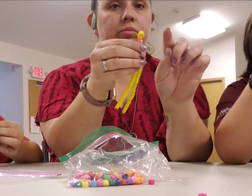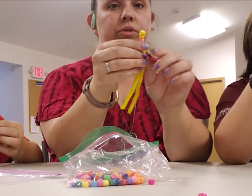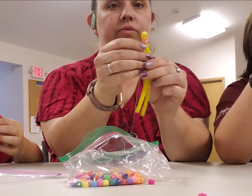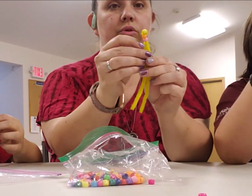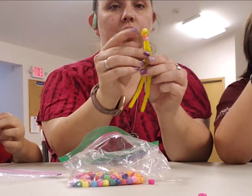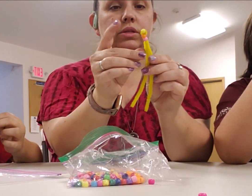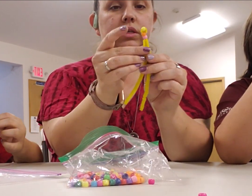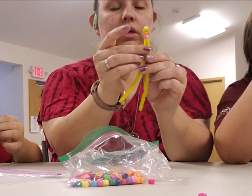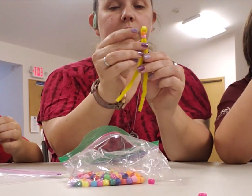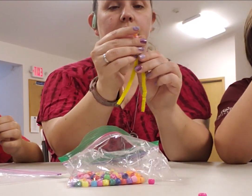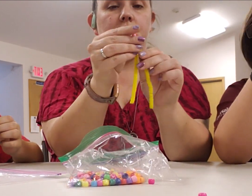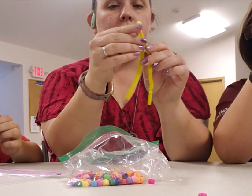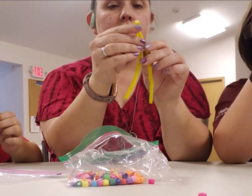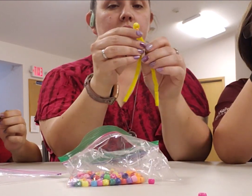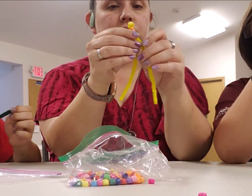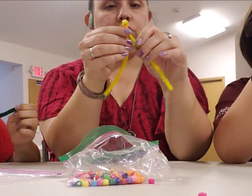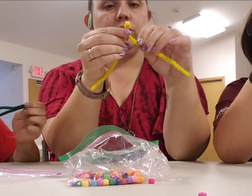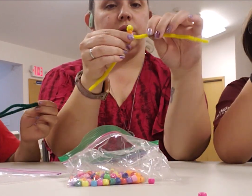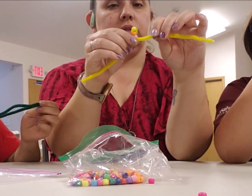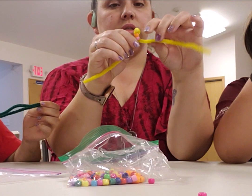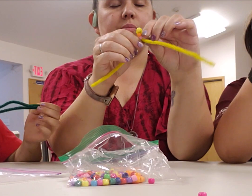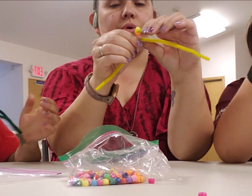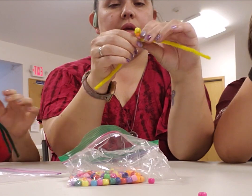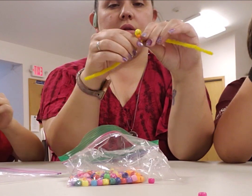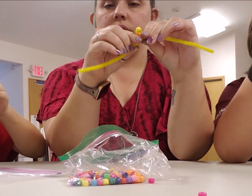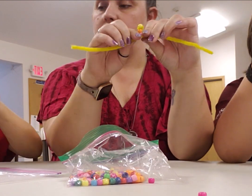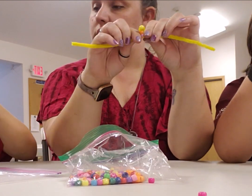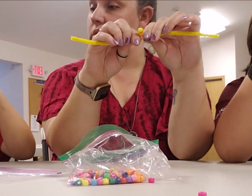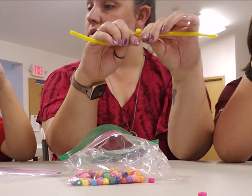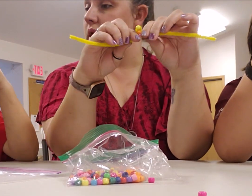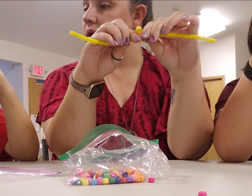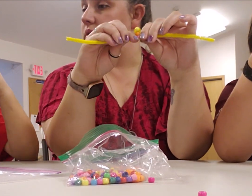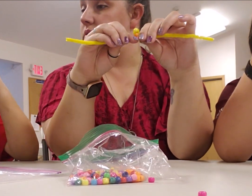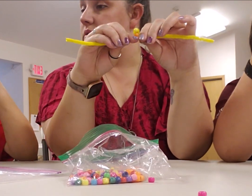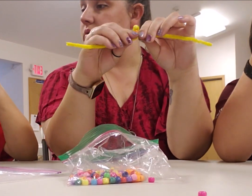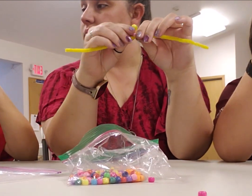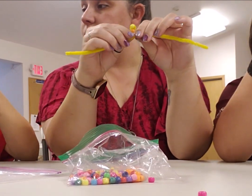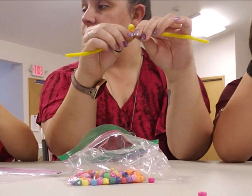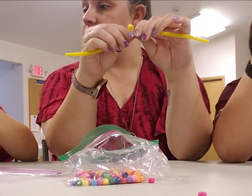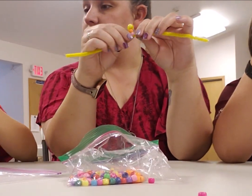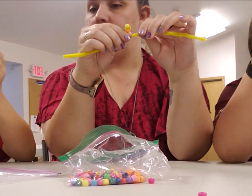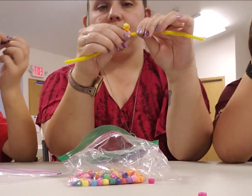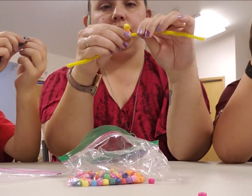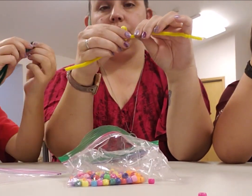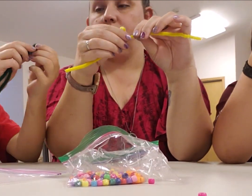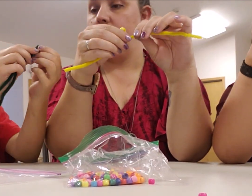of the cross that come out. So we're going to separate these legs. Oh, wait, this looks weird.